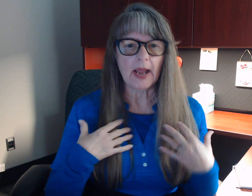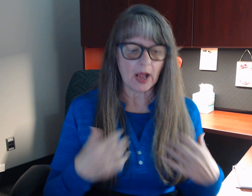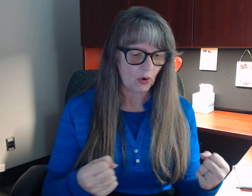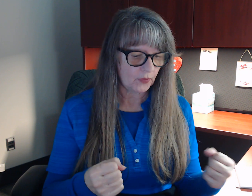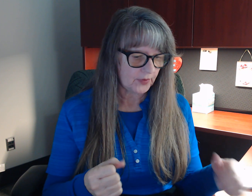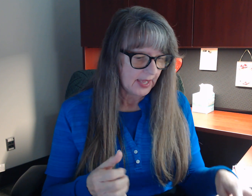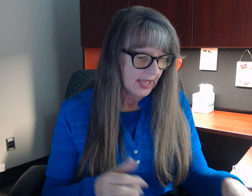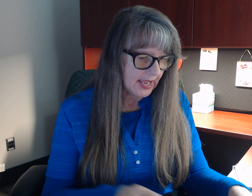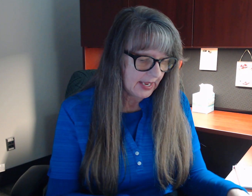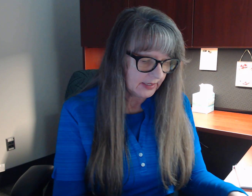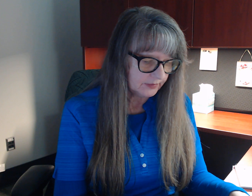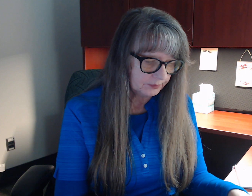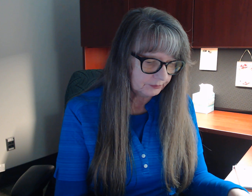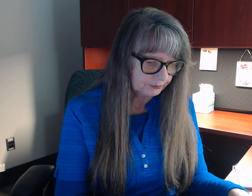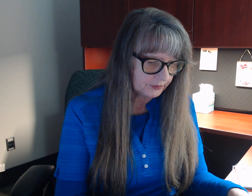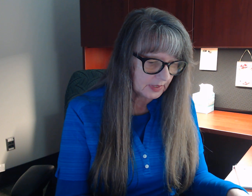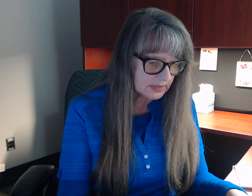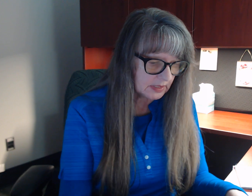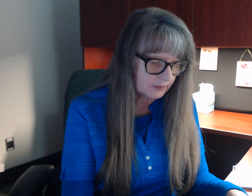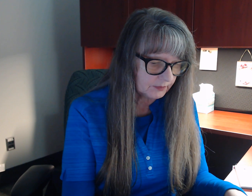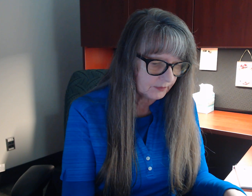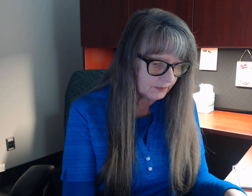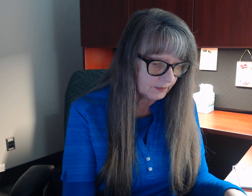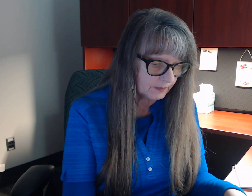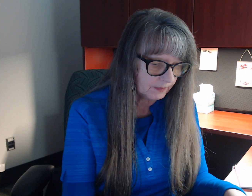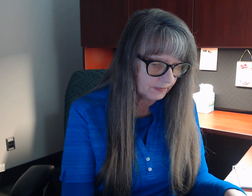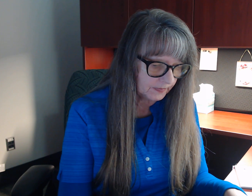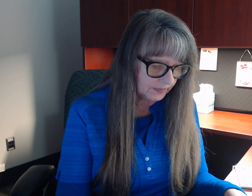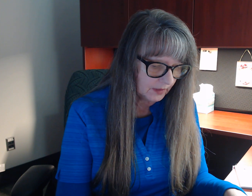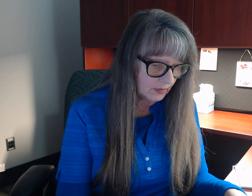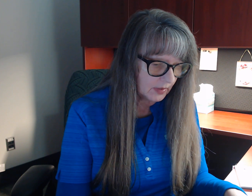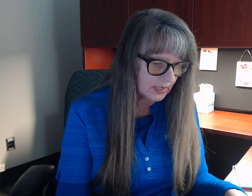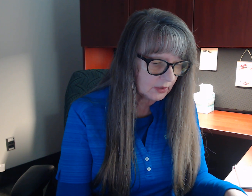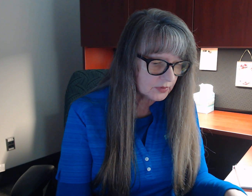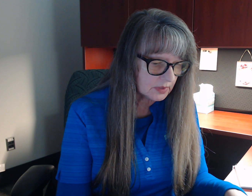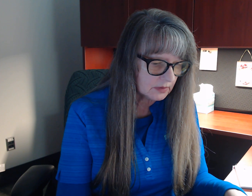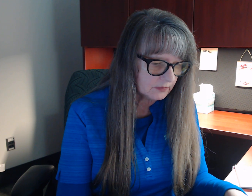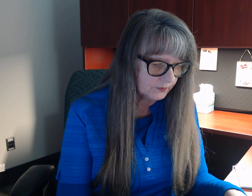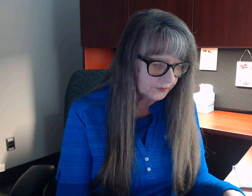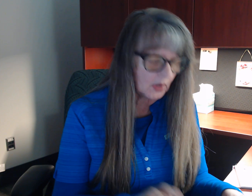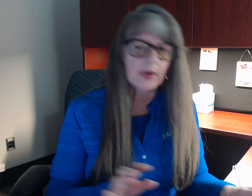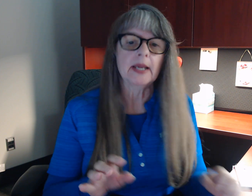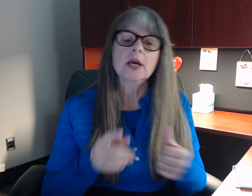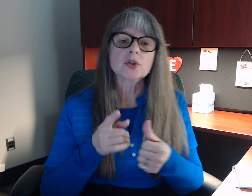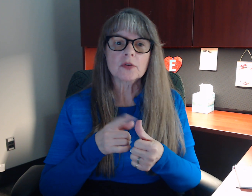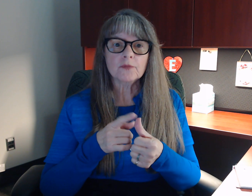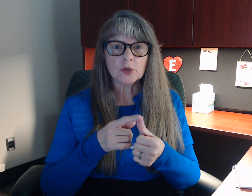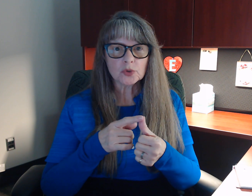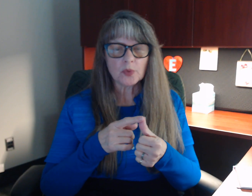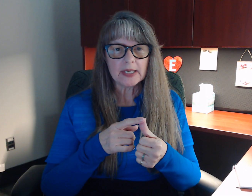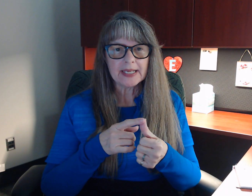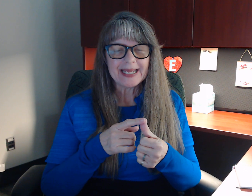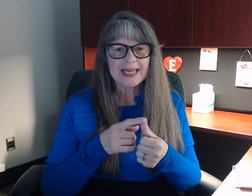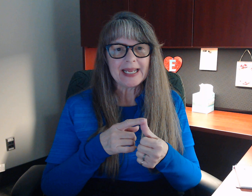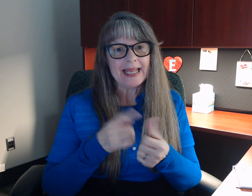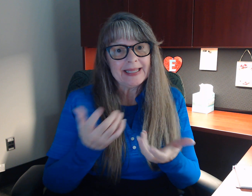health. And let's see, did I lose it? Okay, so the first one, and this